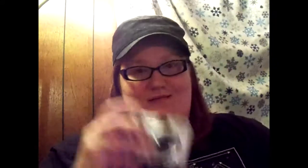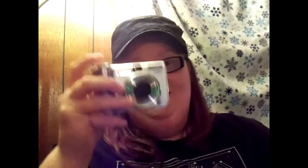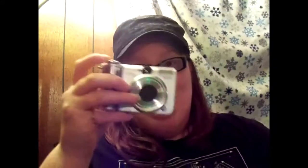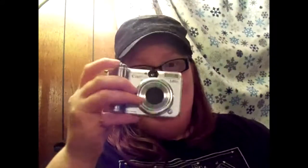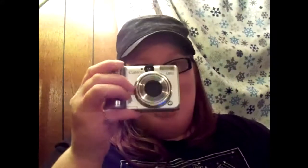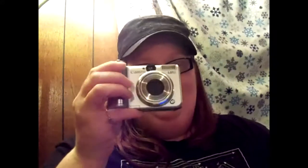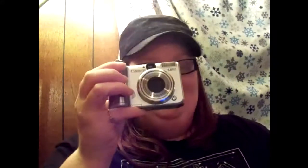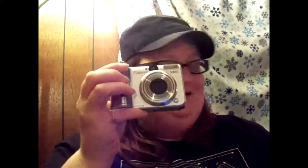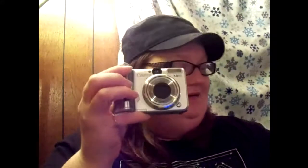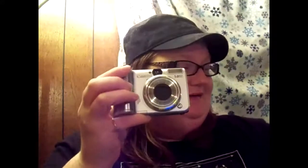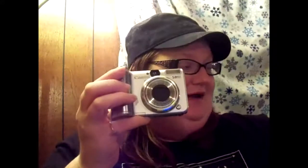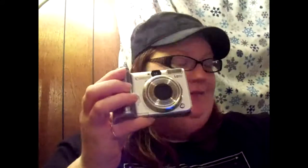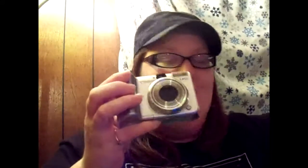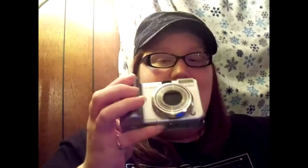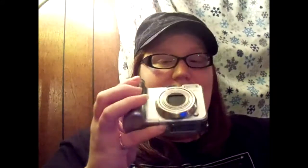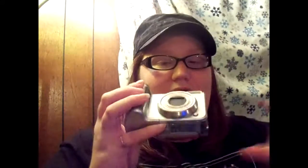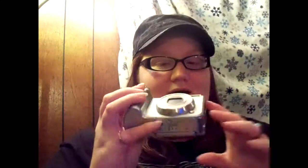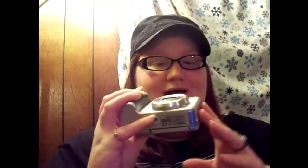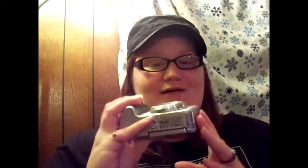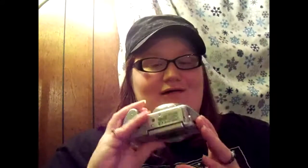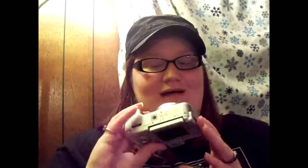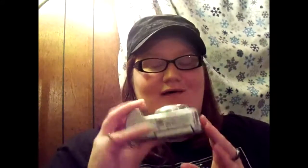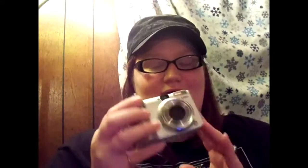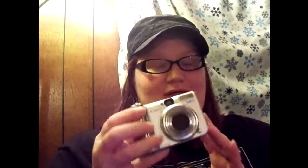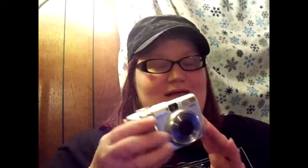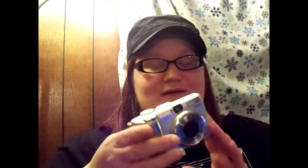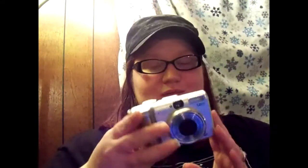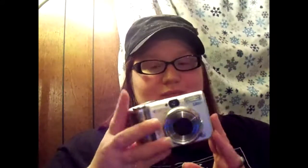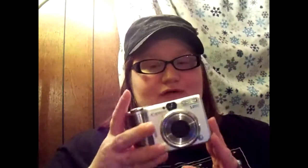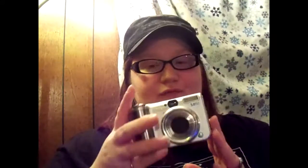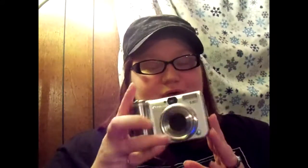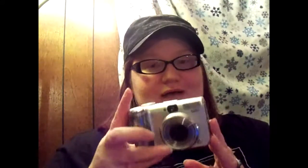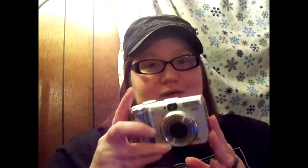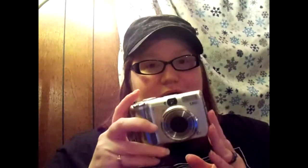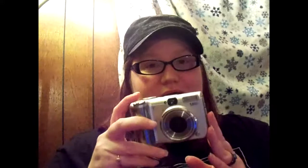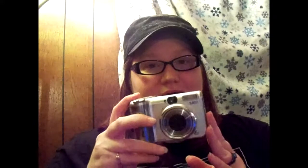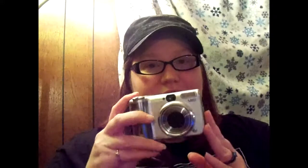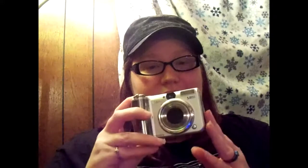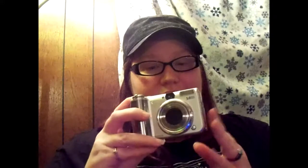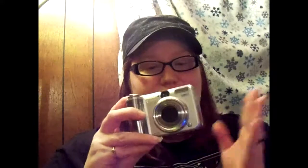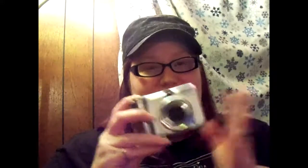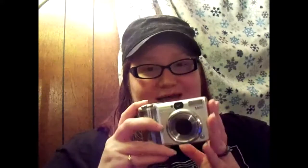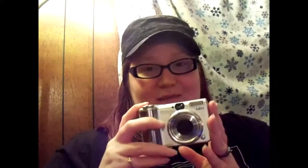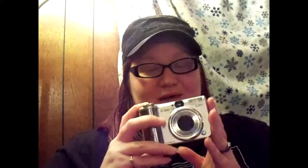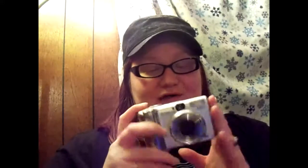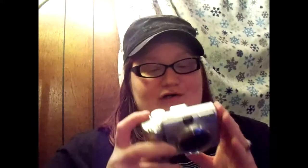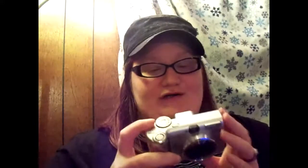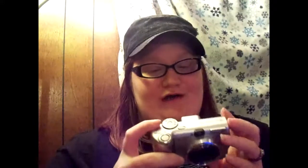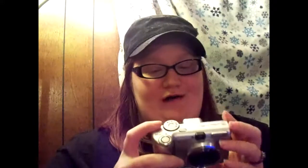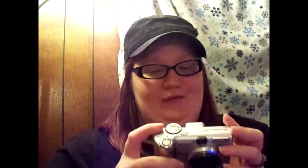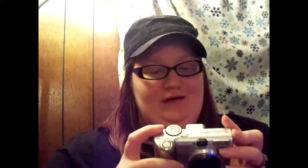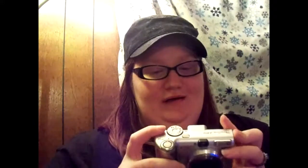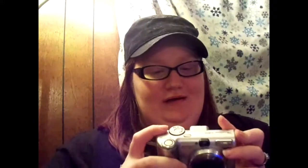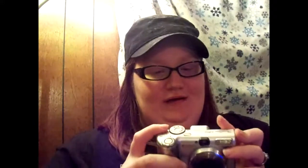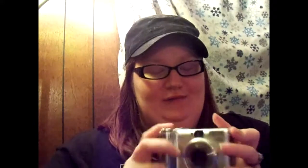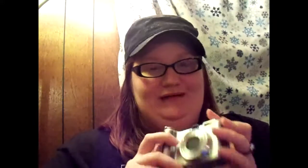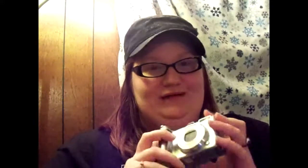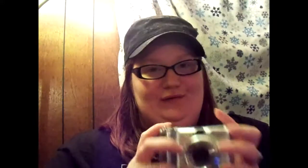this one, you guys know this camera, turned out this one was really annoying with taking pictures, so we said screw